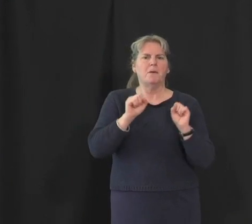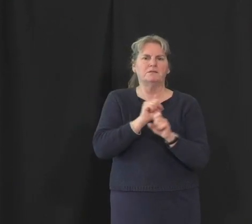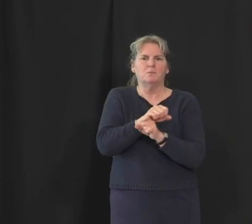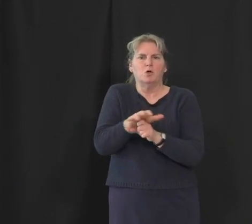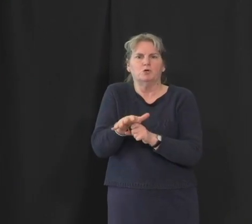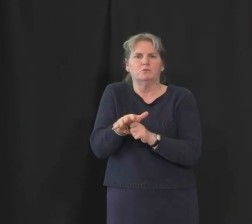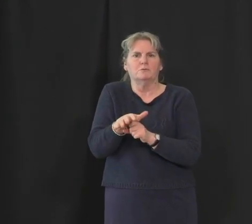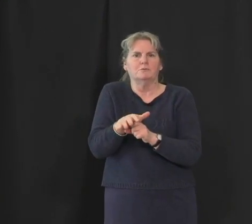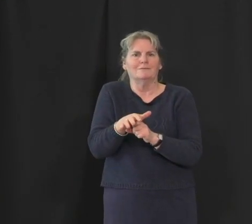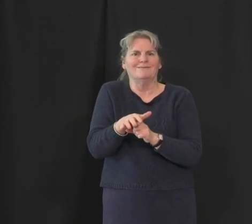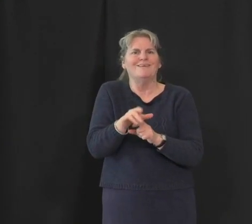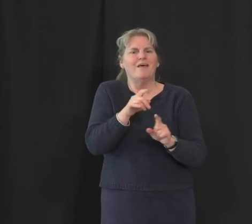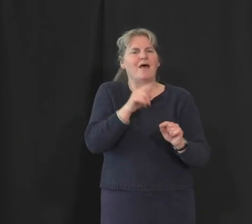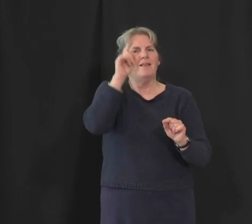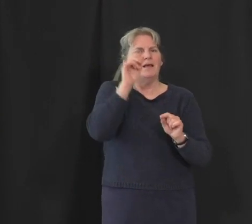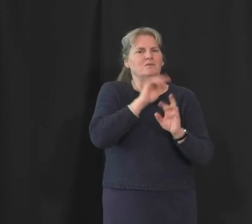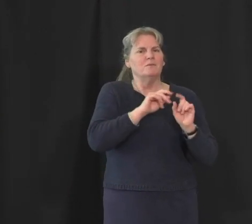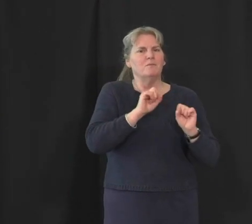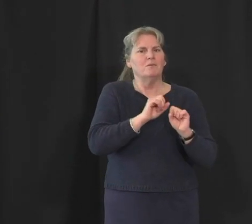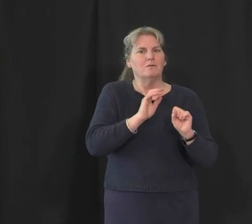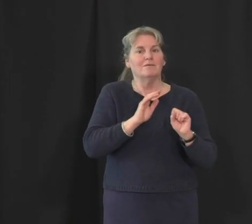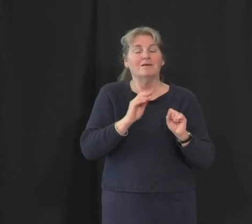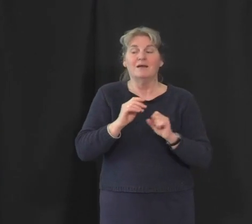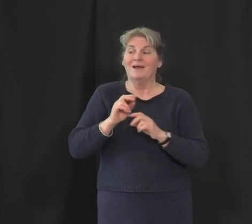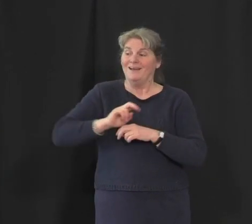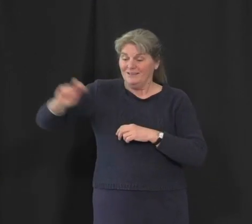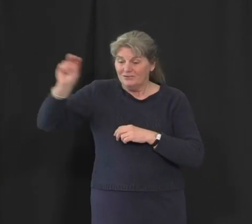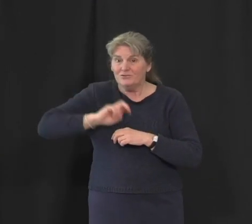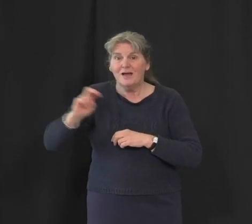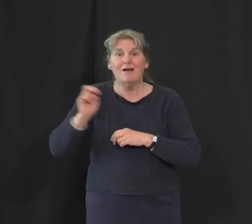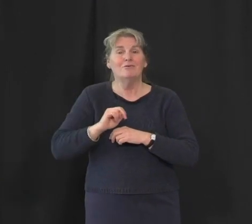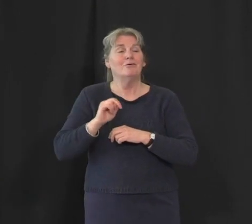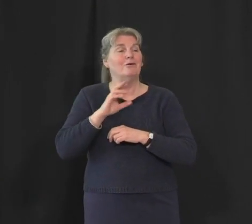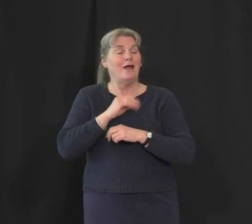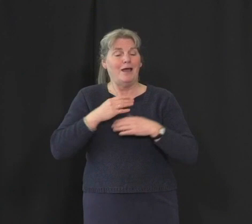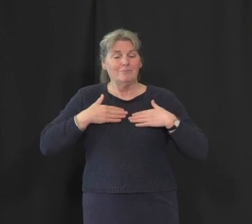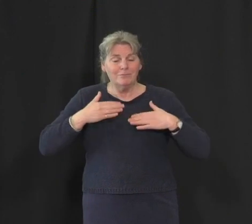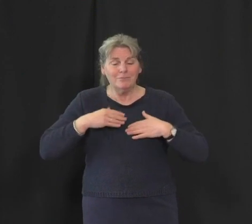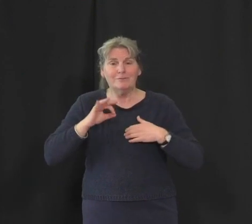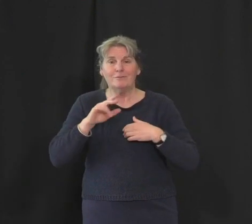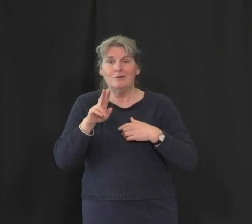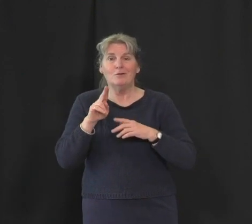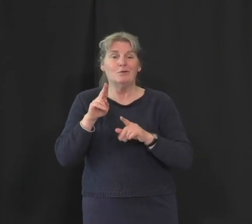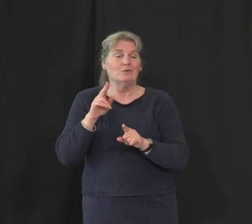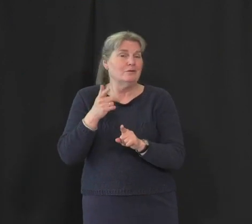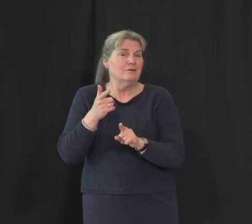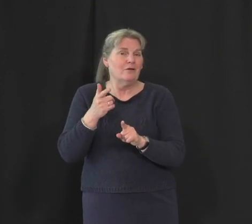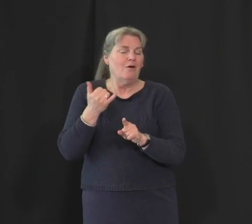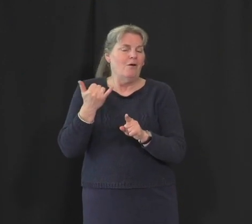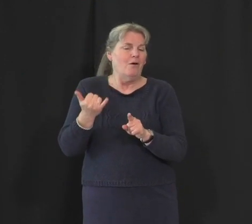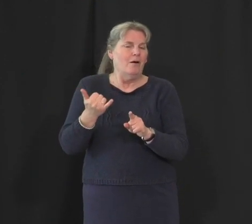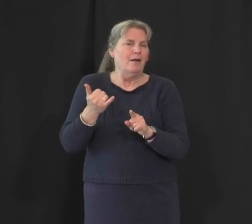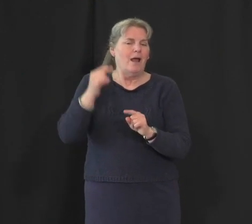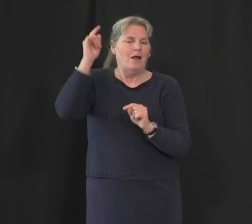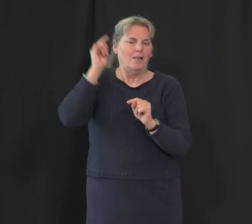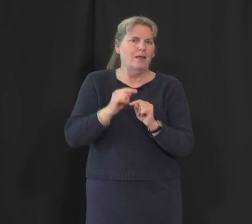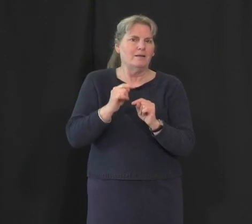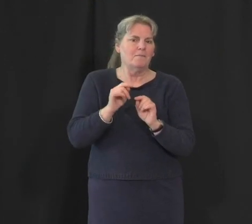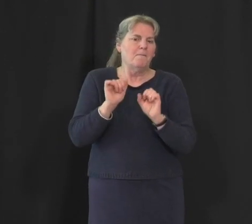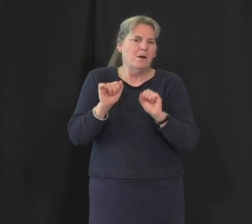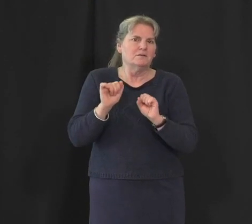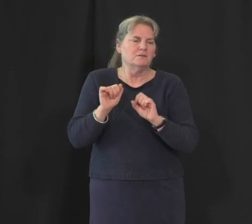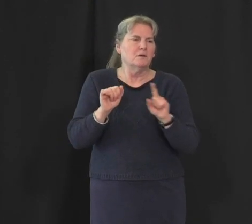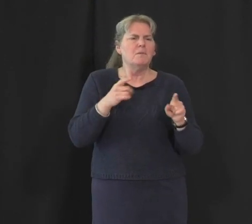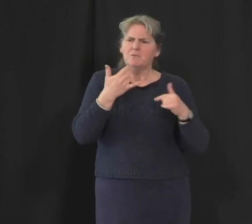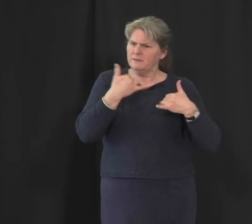COVID is actively circulating, thus less people needing to be tested. We continue to look for COVID